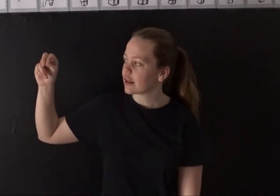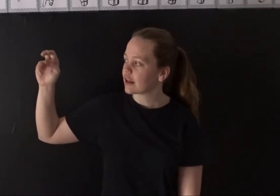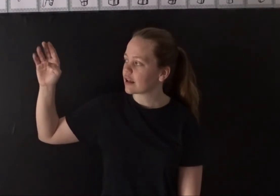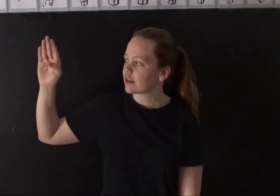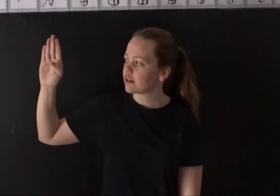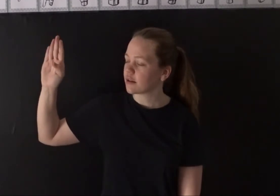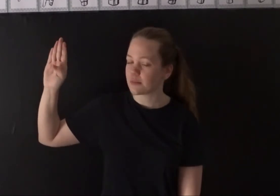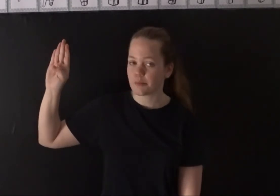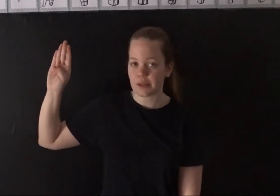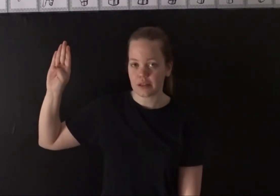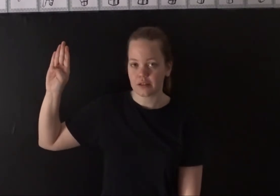and B.